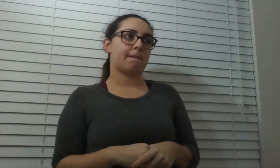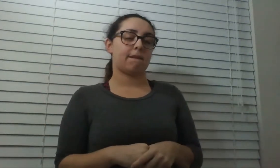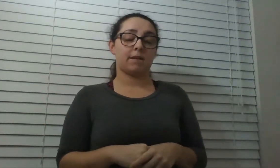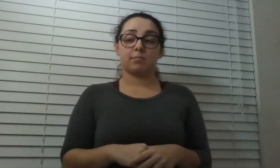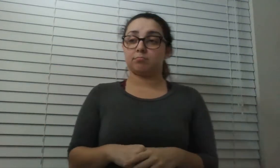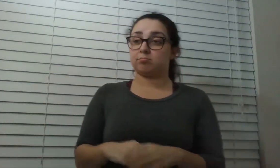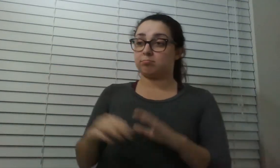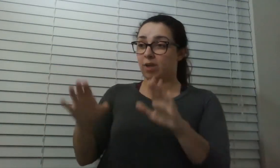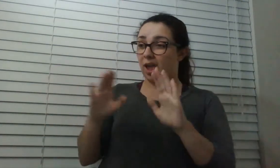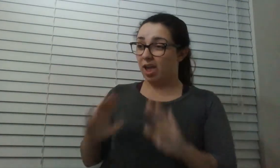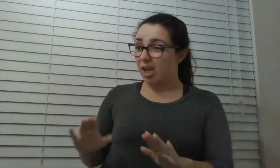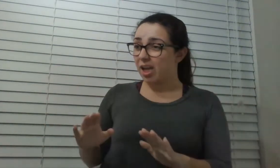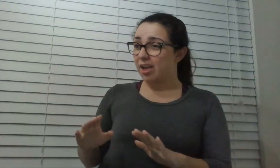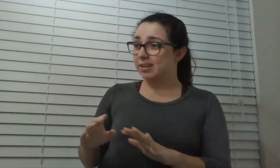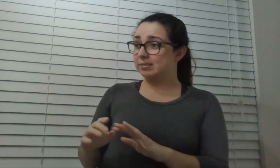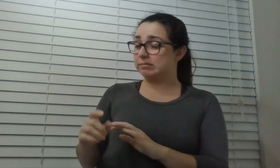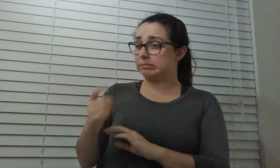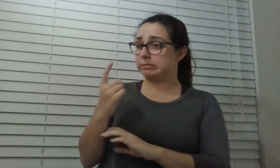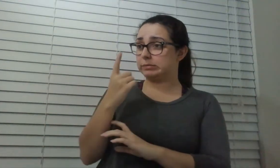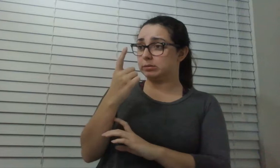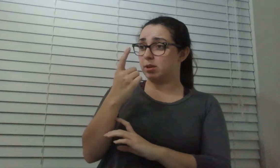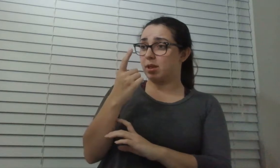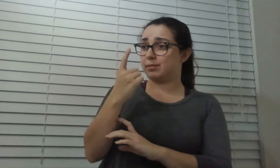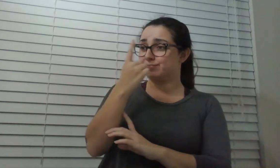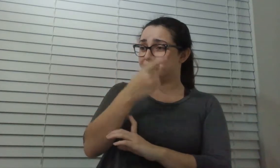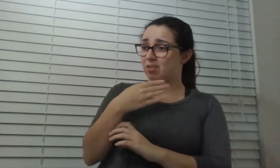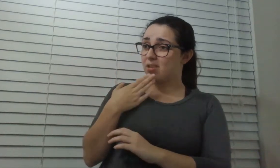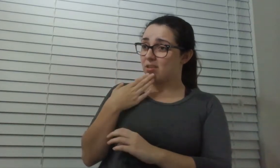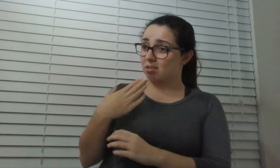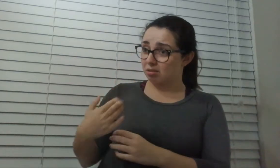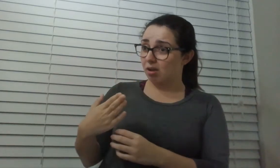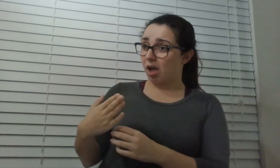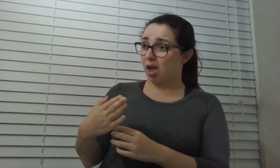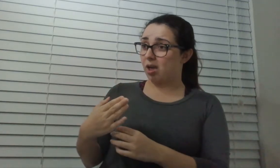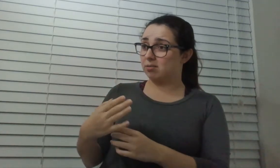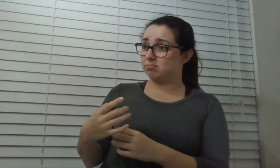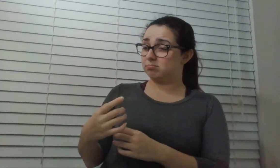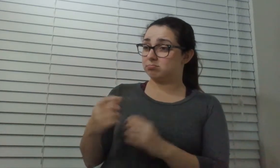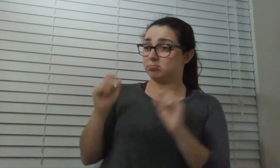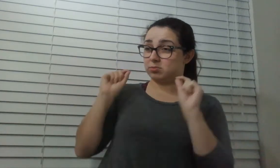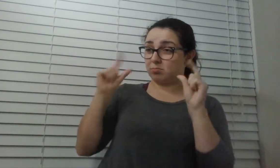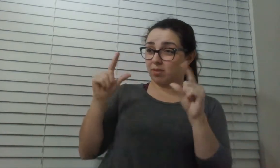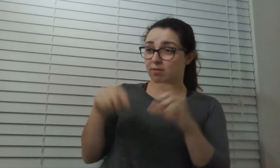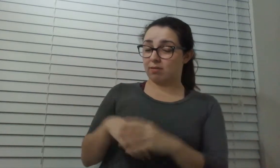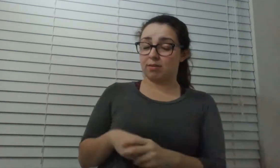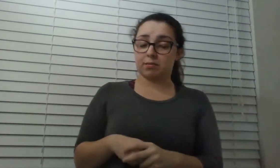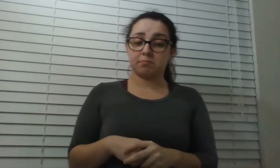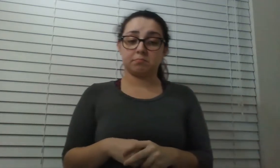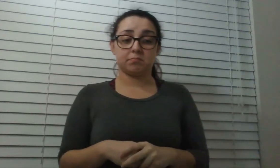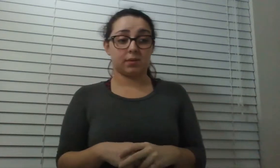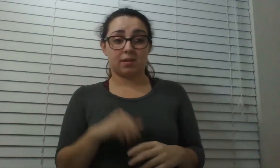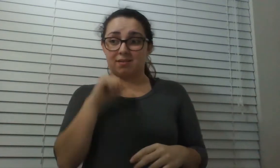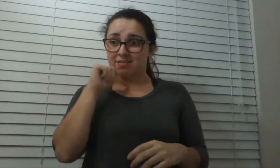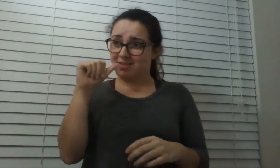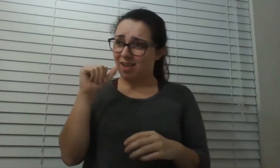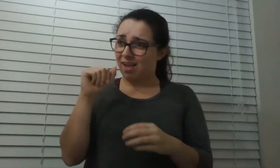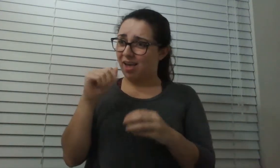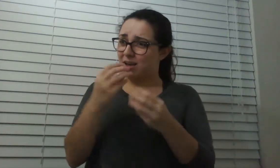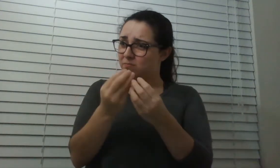hasn't dissolved 40-year-old. under the weight of time, and it's... No, apparently it's it's pristine. I've seen it. What